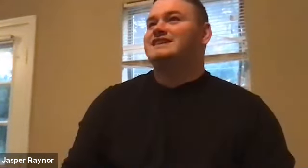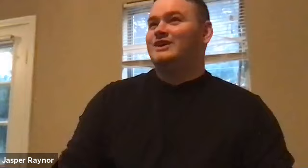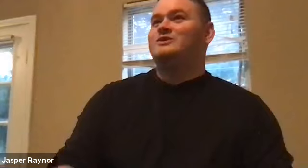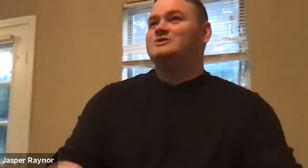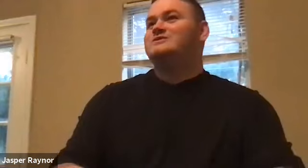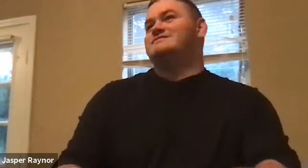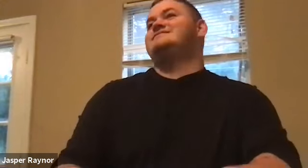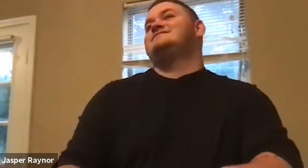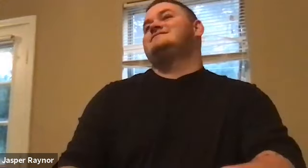Oh.